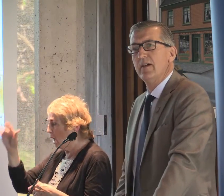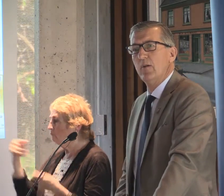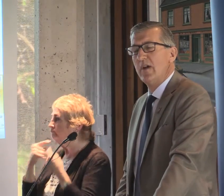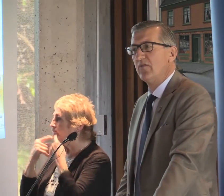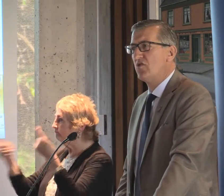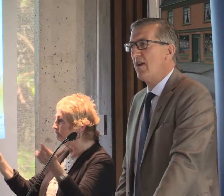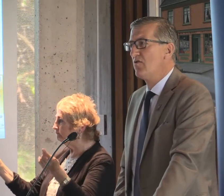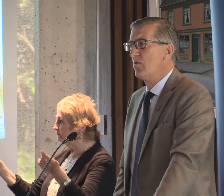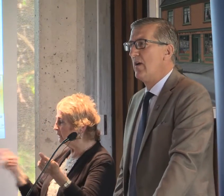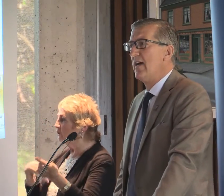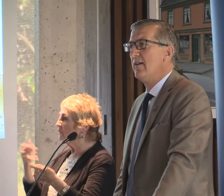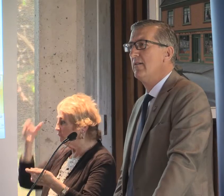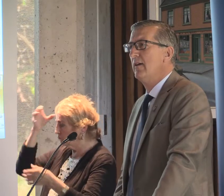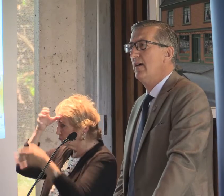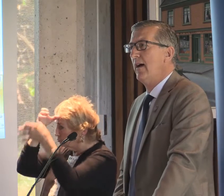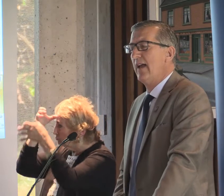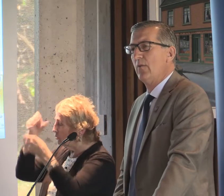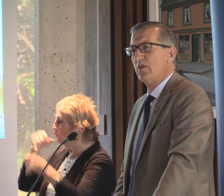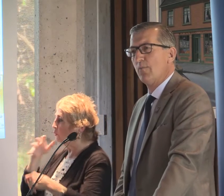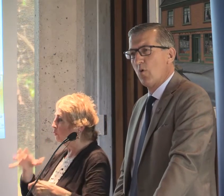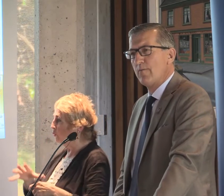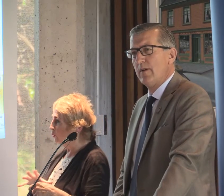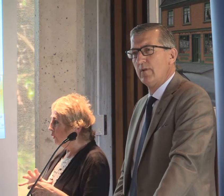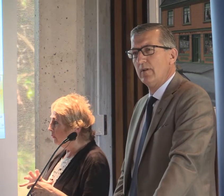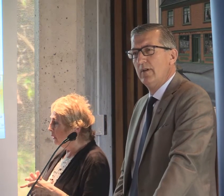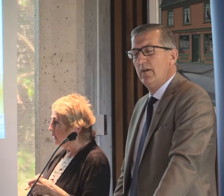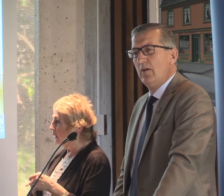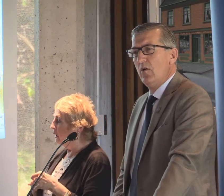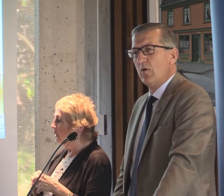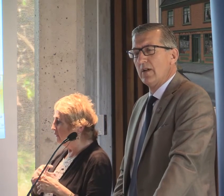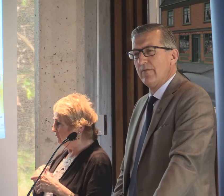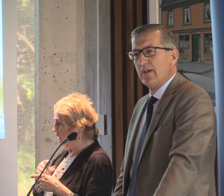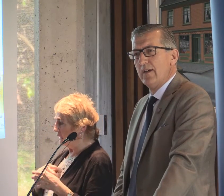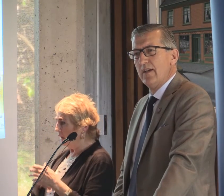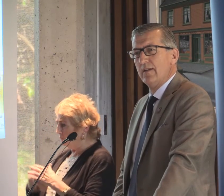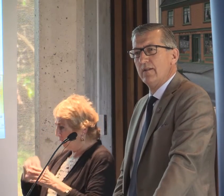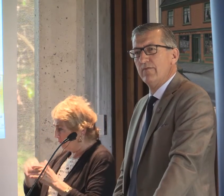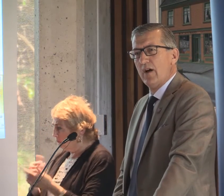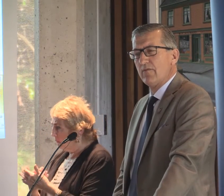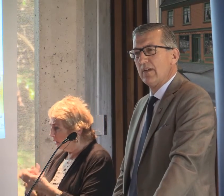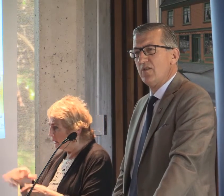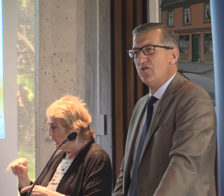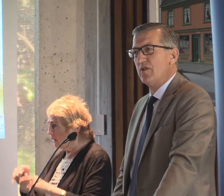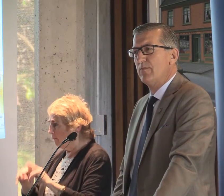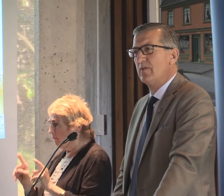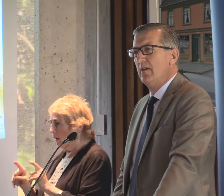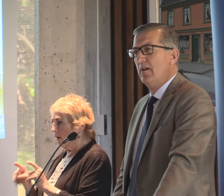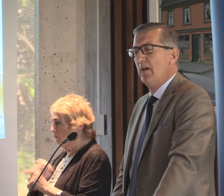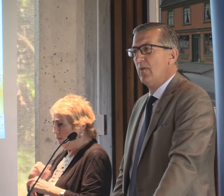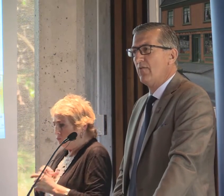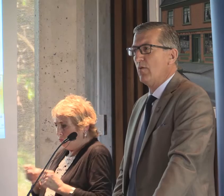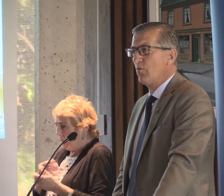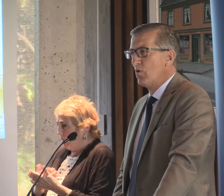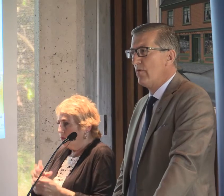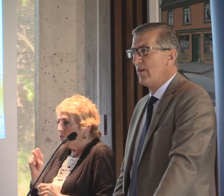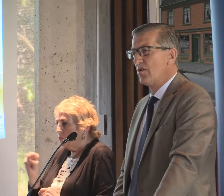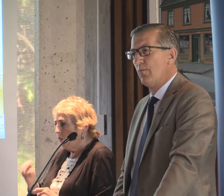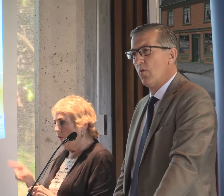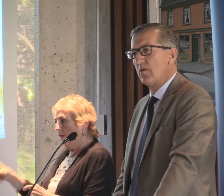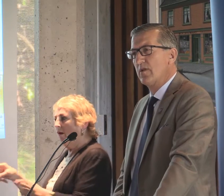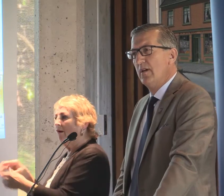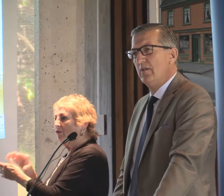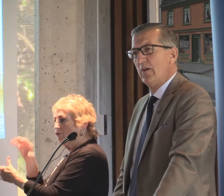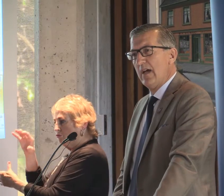right. And we have to change the way on how we support people who are living in violent relationships, and we have to improve